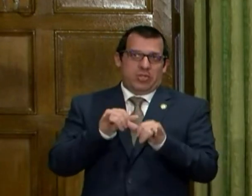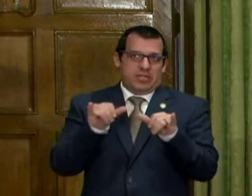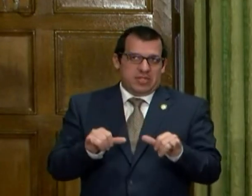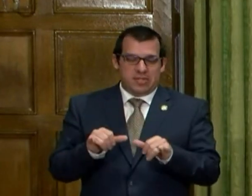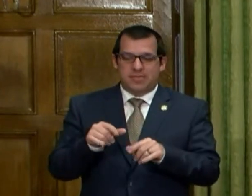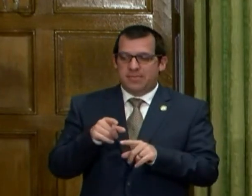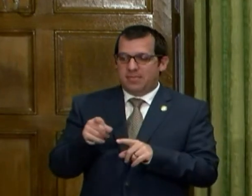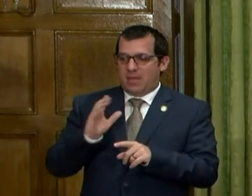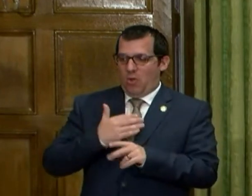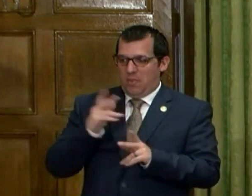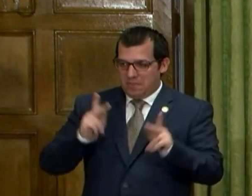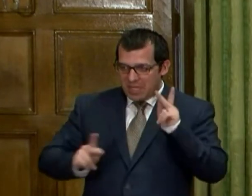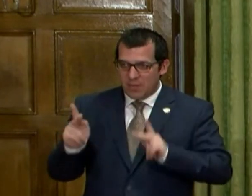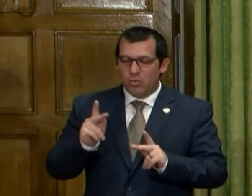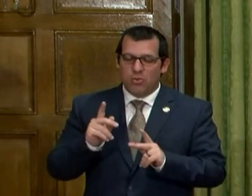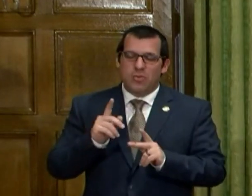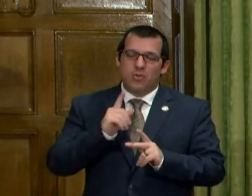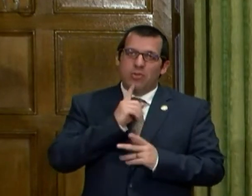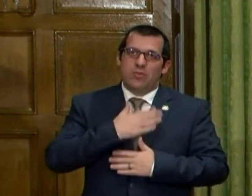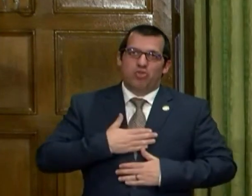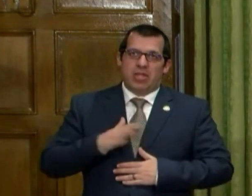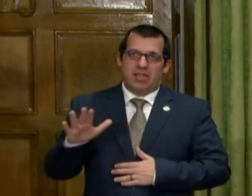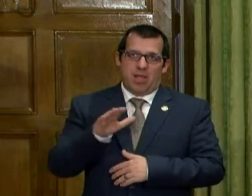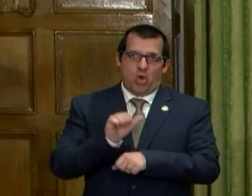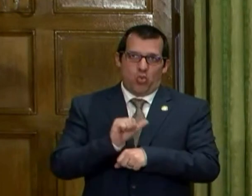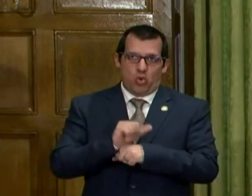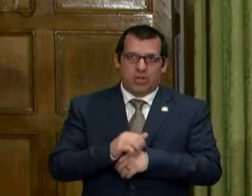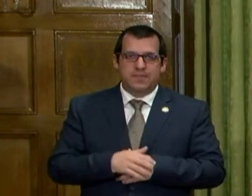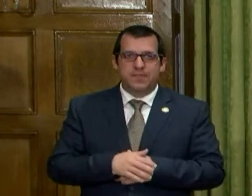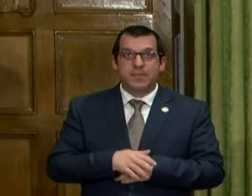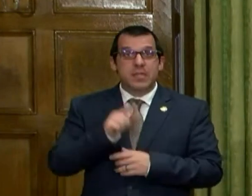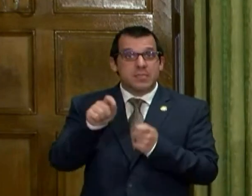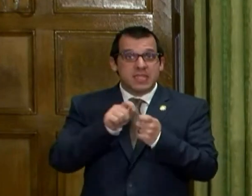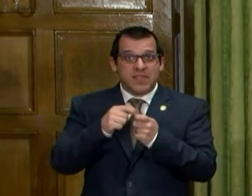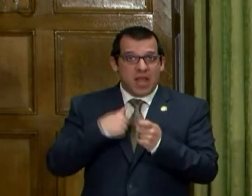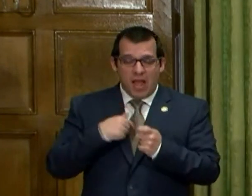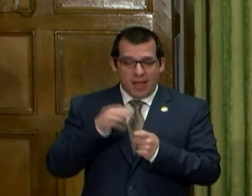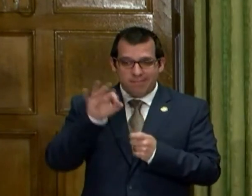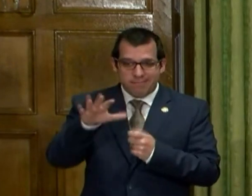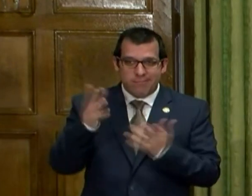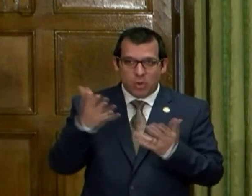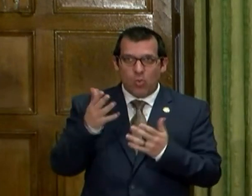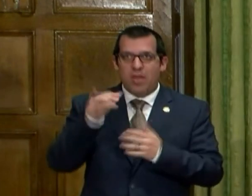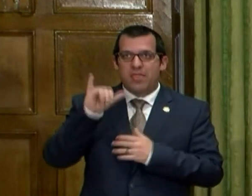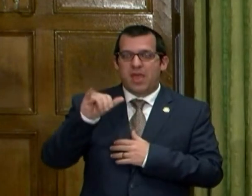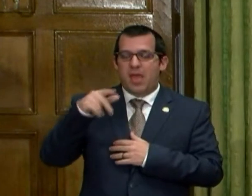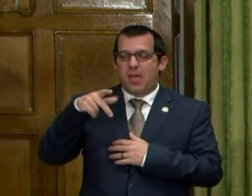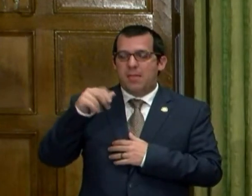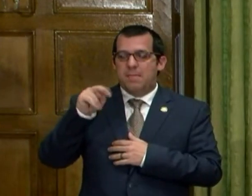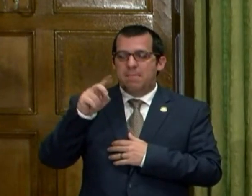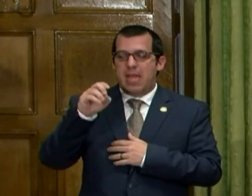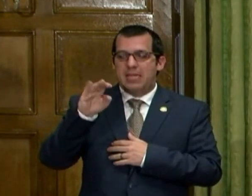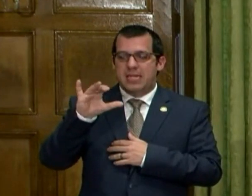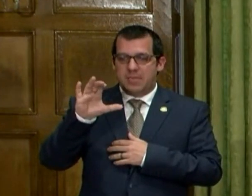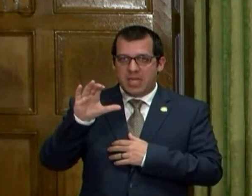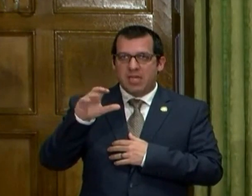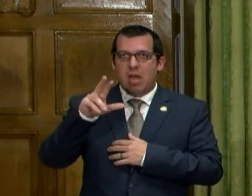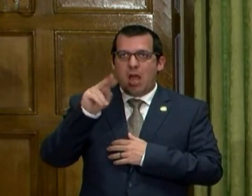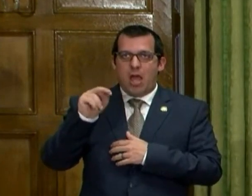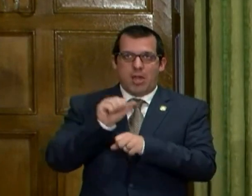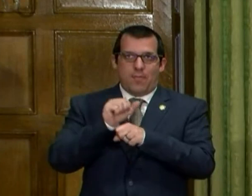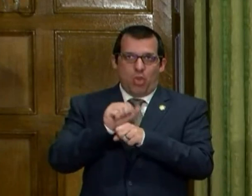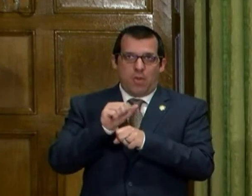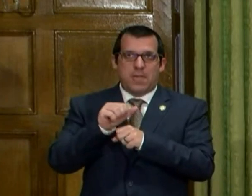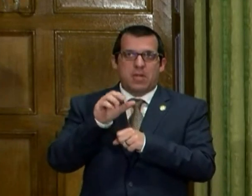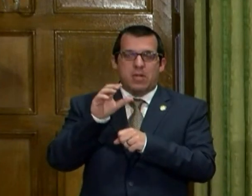people, but appreciate the work they're doing. What I want to specifically address is the pandemic unemployment compensation, which was a part of the CARES